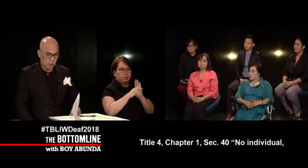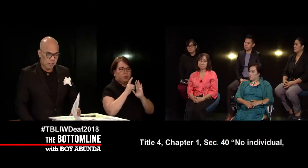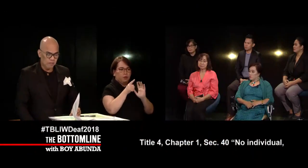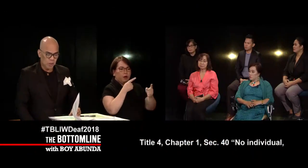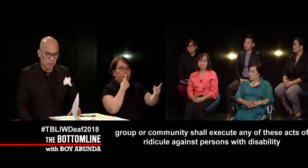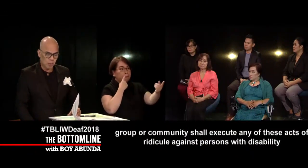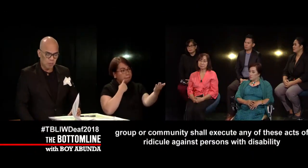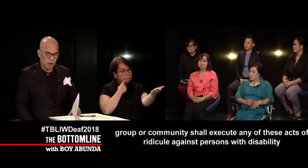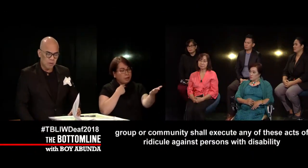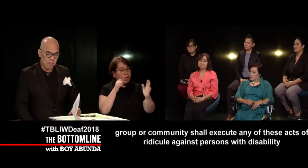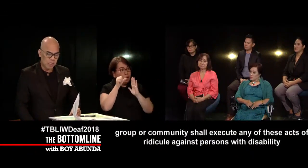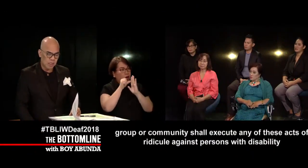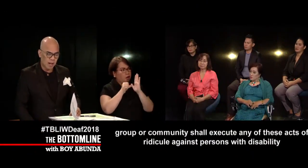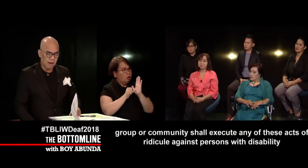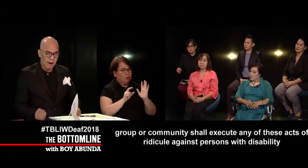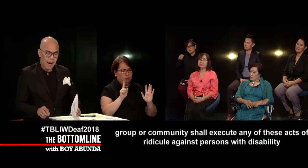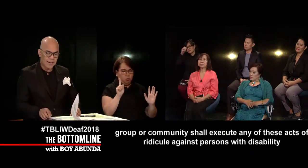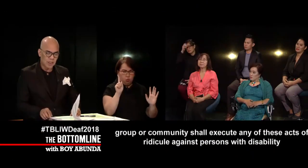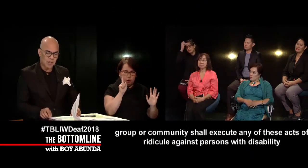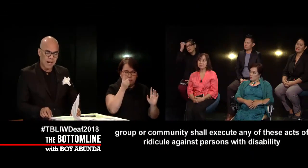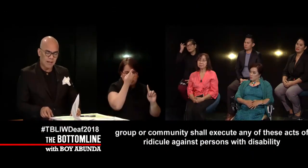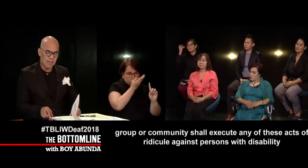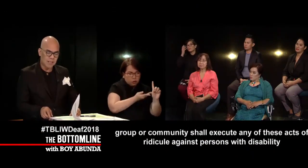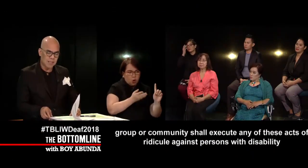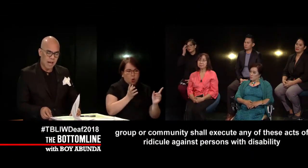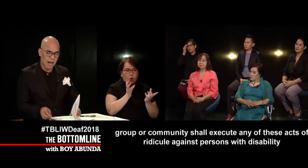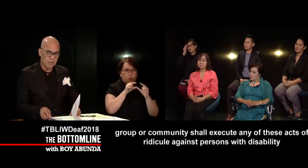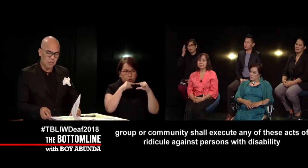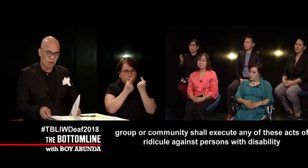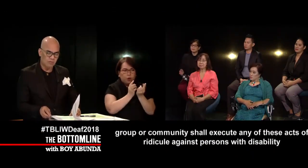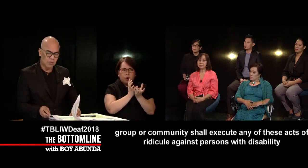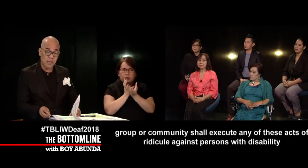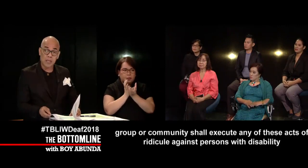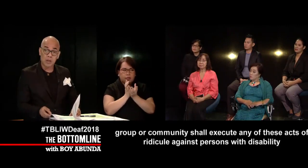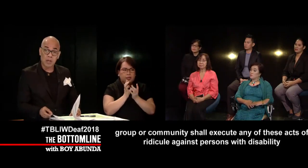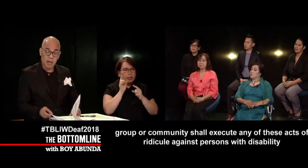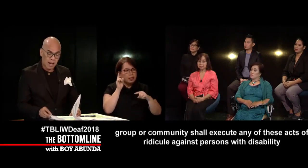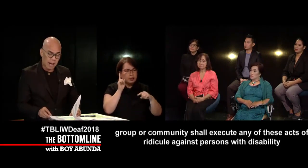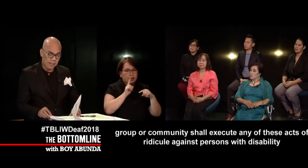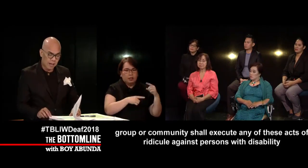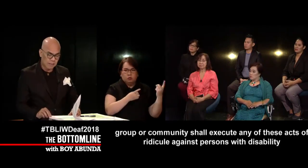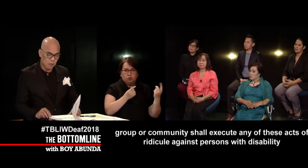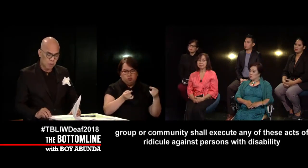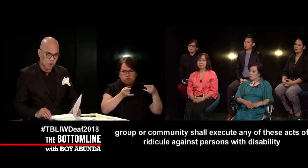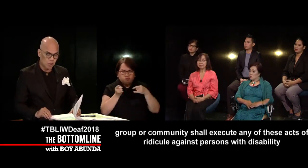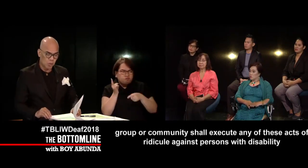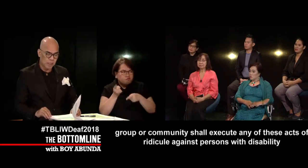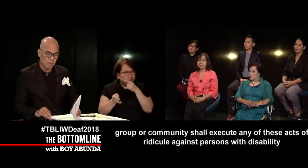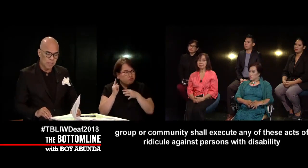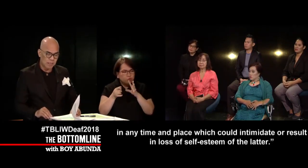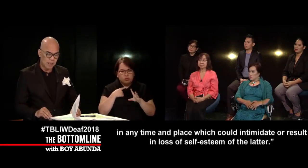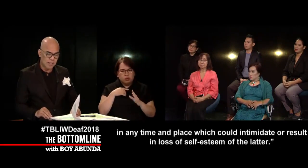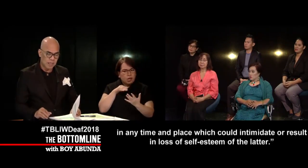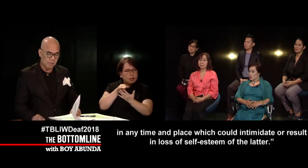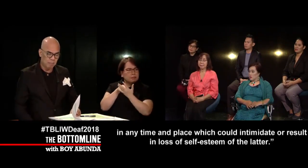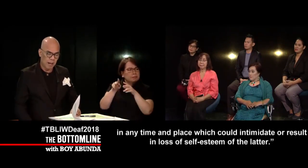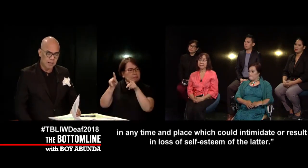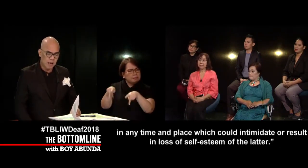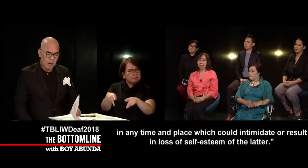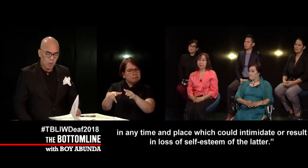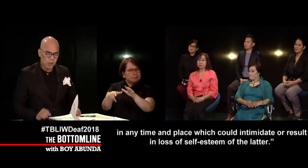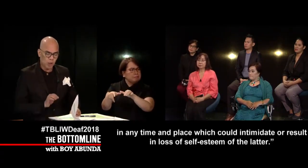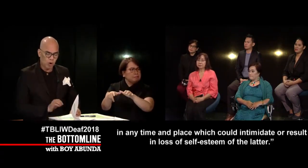no? No individual, group, or community shall execute any of these acts of ridicule against persons with disability in any time